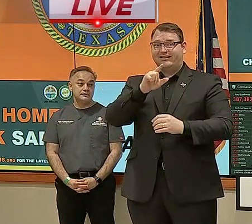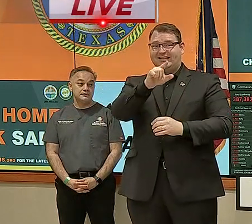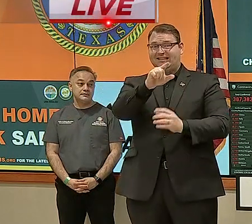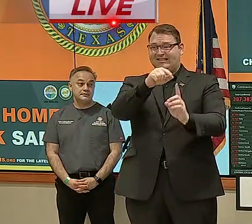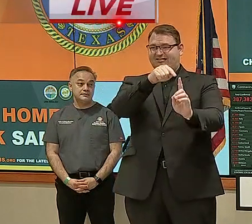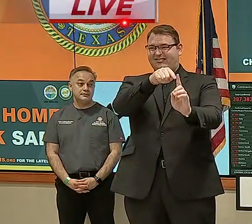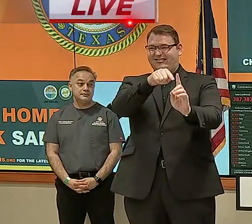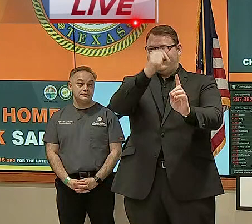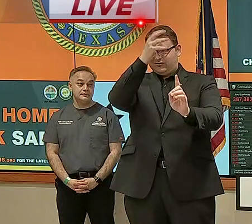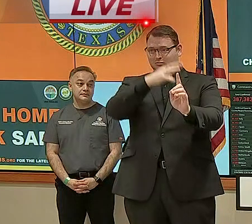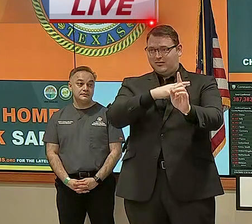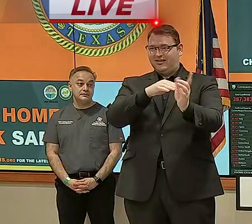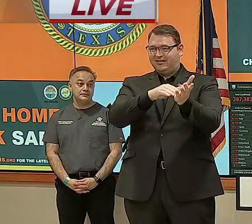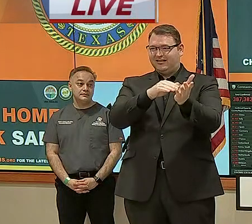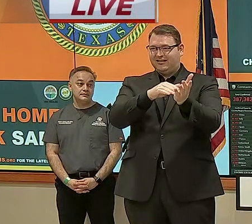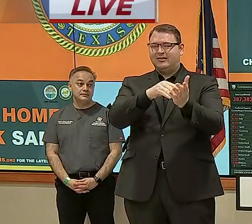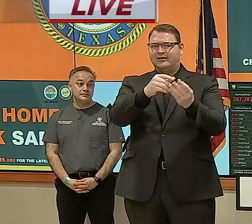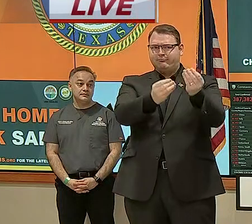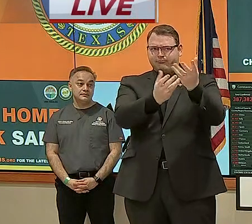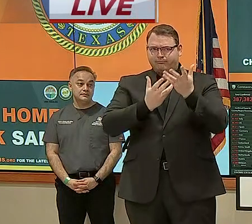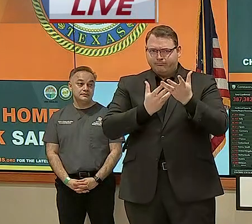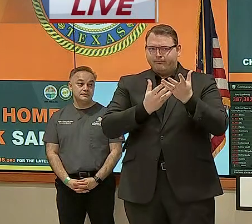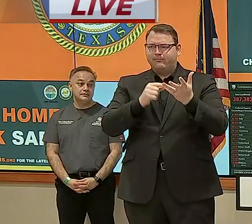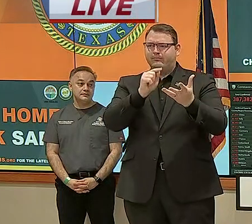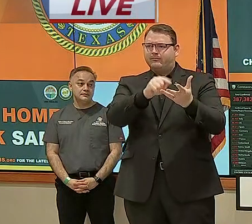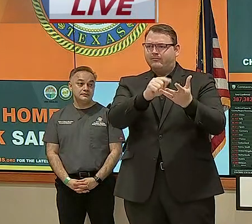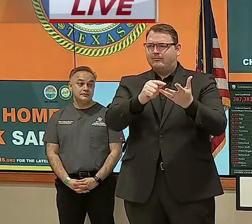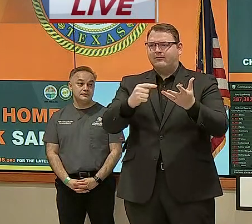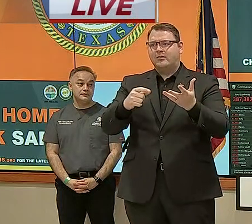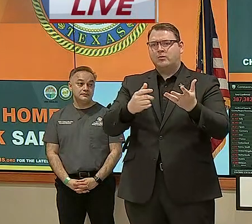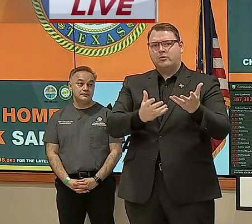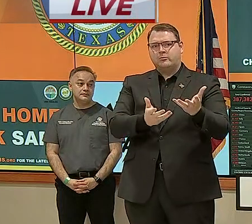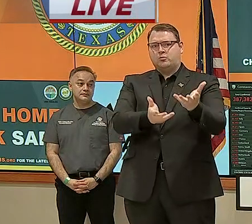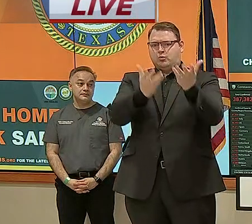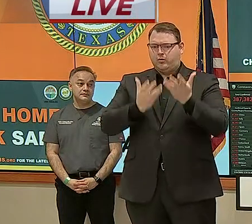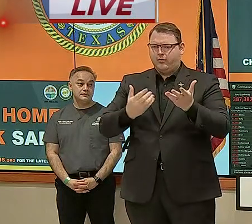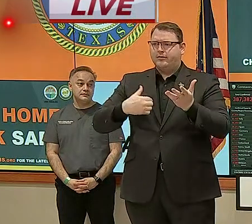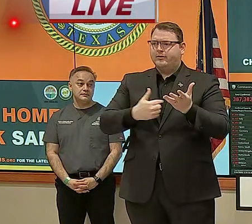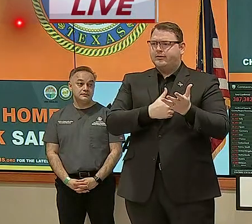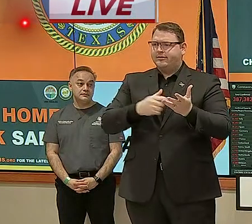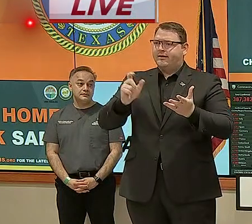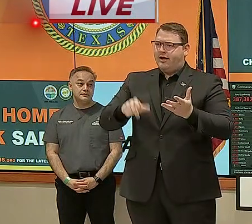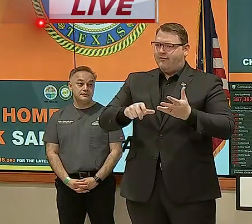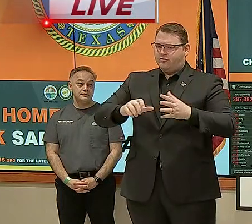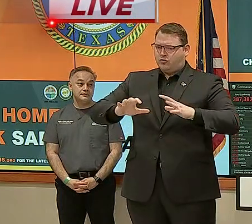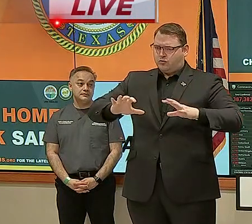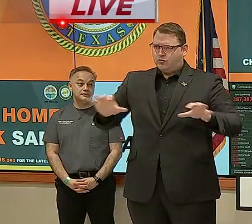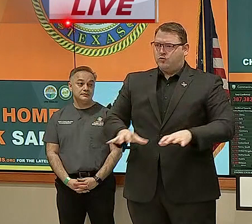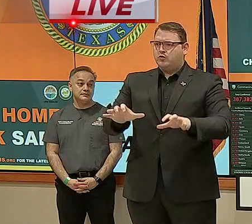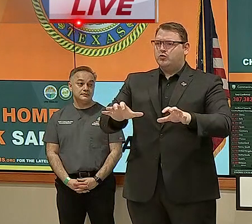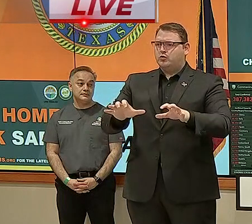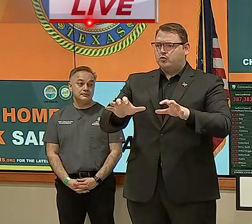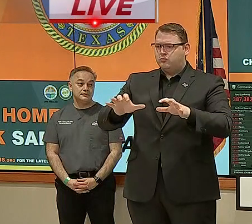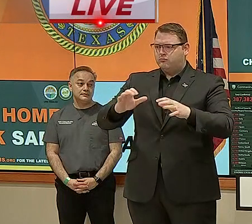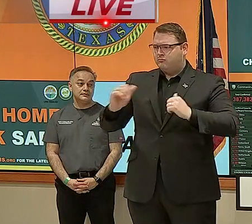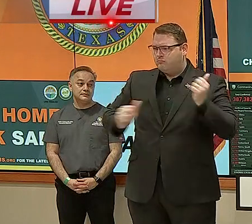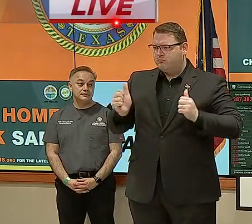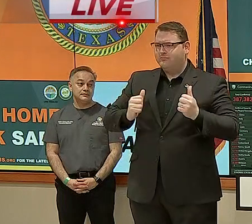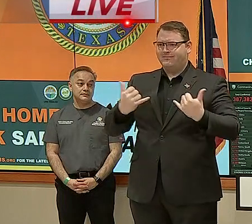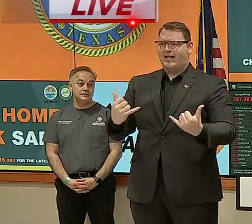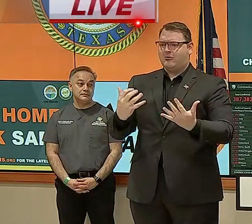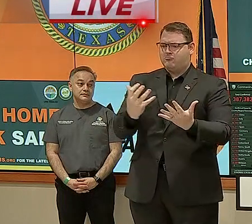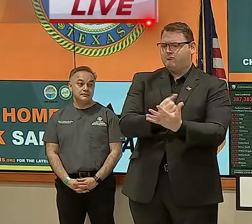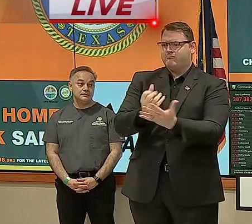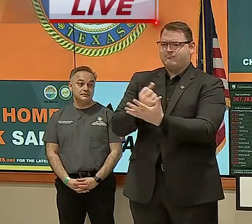require us and truly exhort us to take additional aggressive steps.